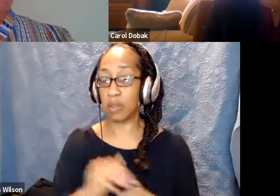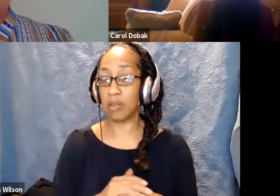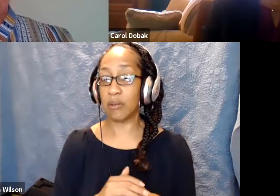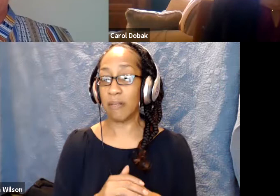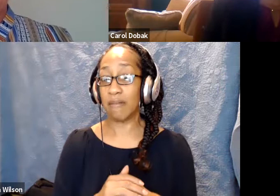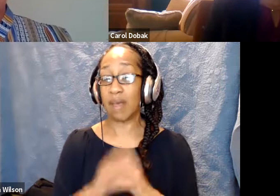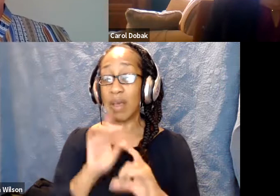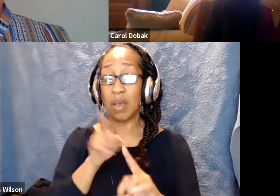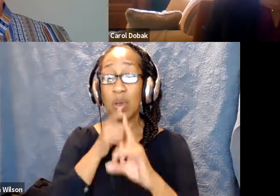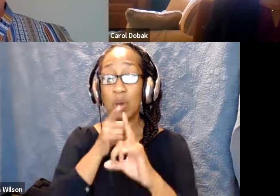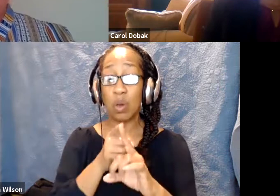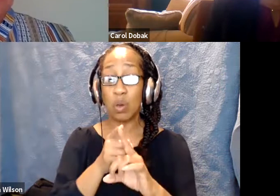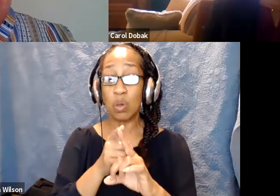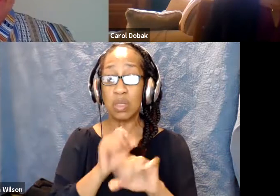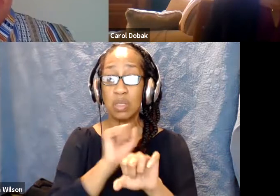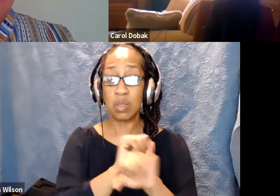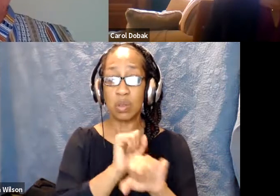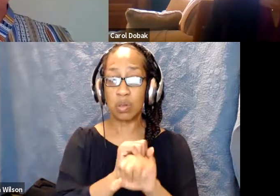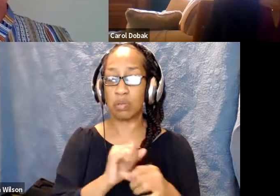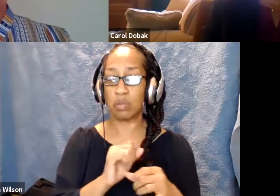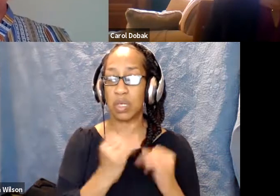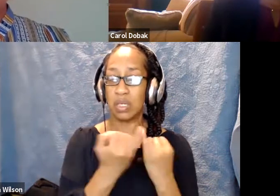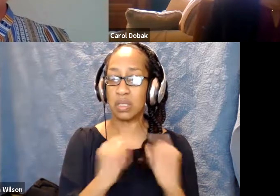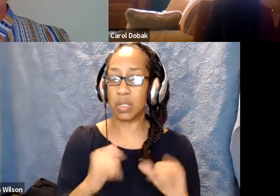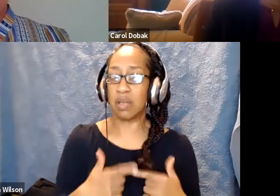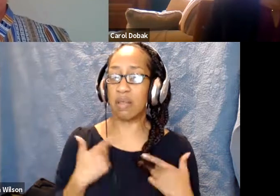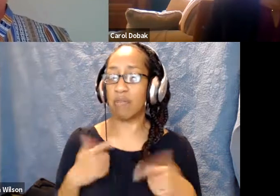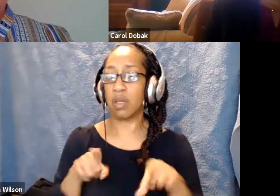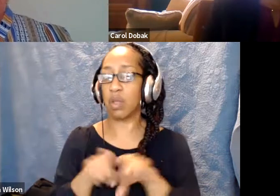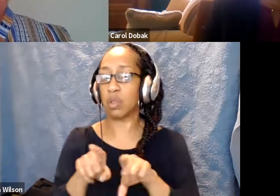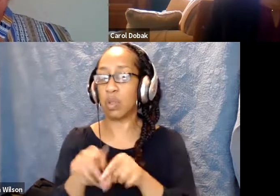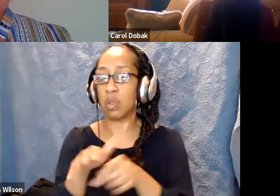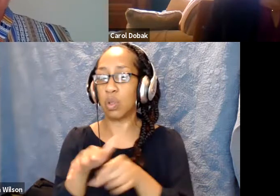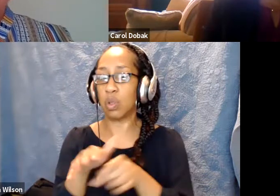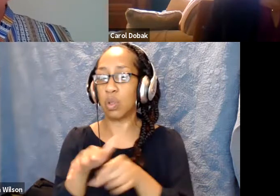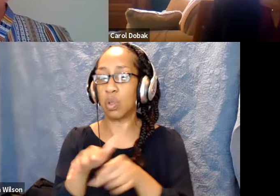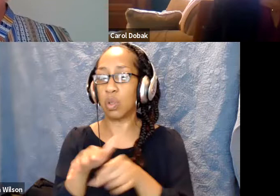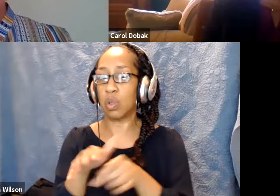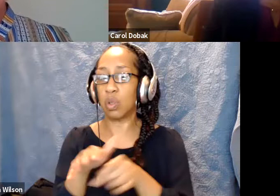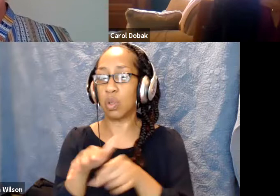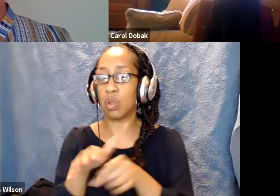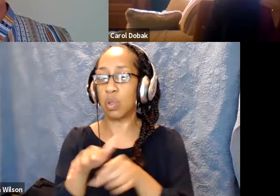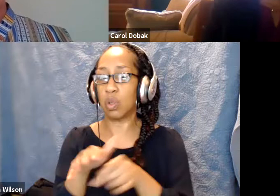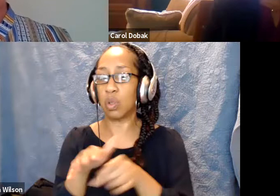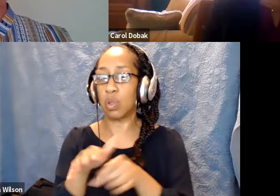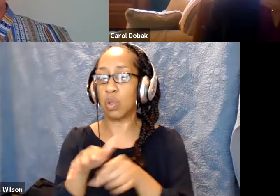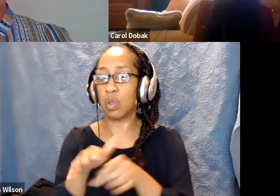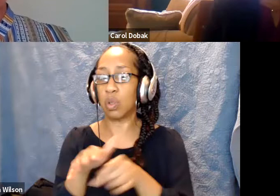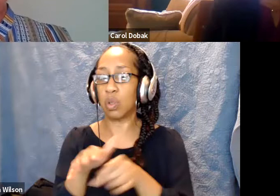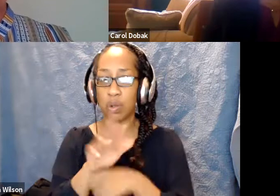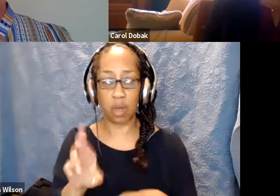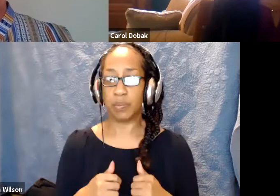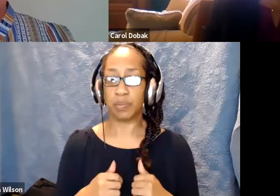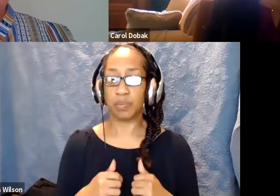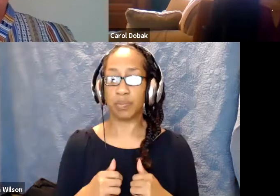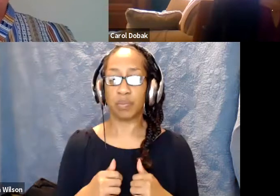together the great work by Centers for Independent Living, local VR agencies, and local education agencies in such a way that each partner